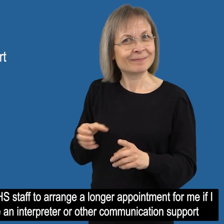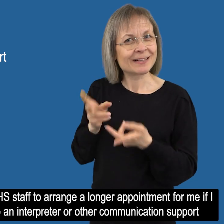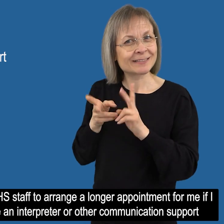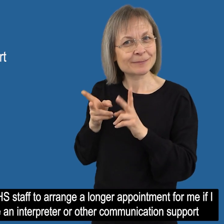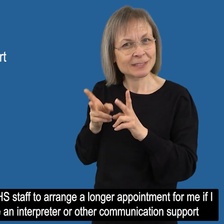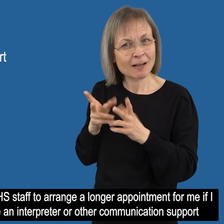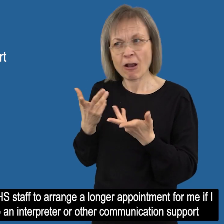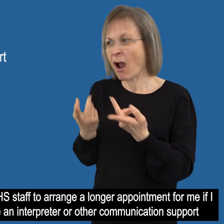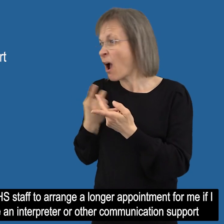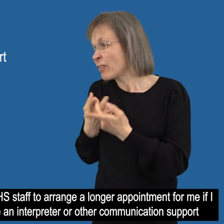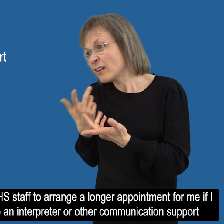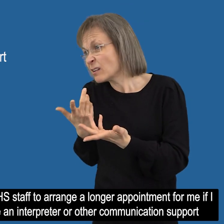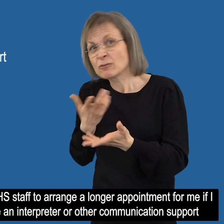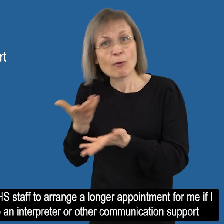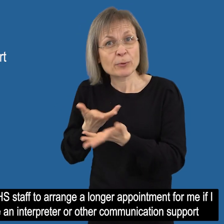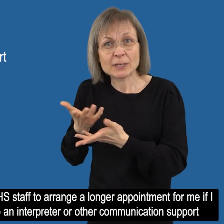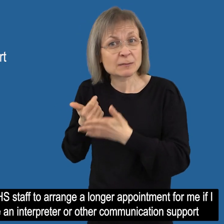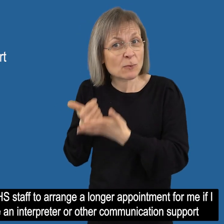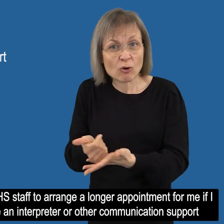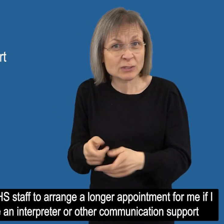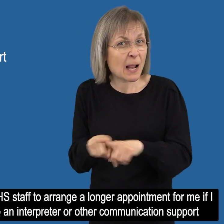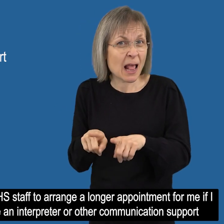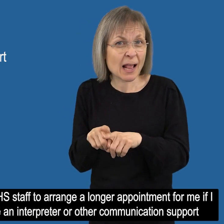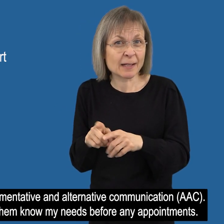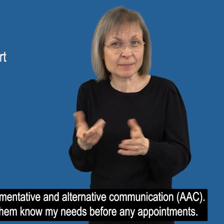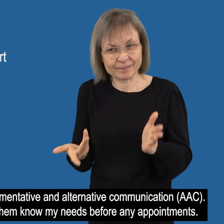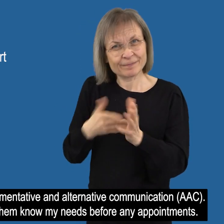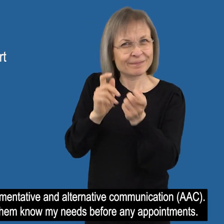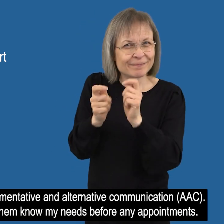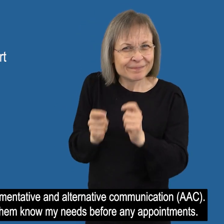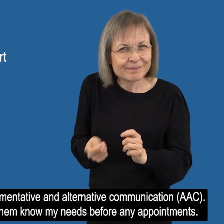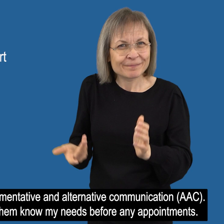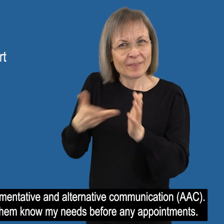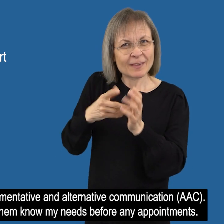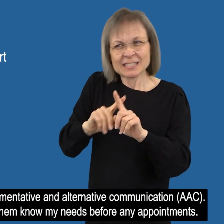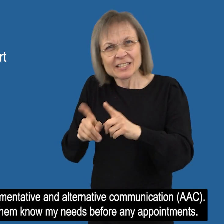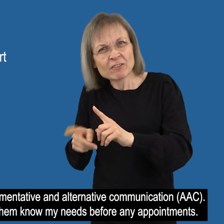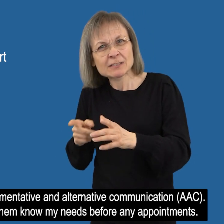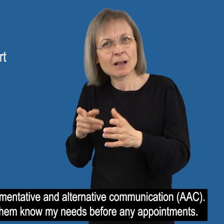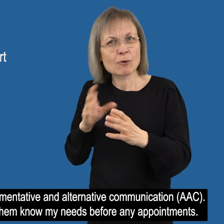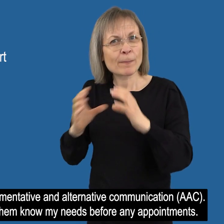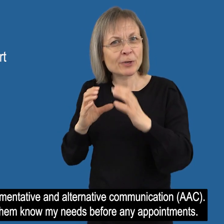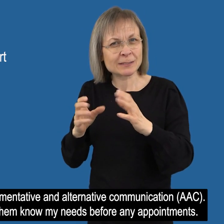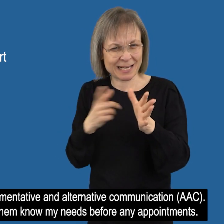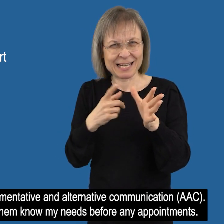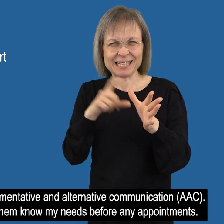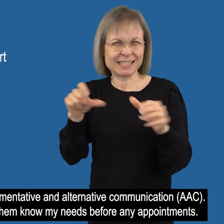to arrange a longer appointment for me if I plan to use an interpreter or other communication support, such as augmentative